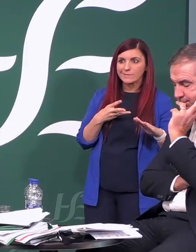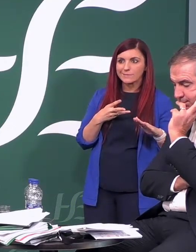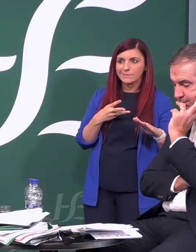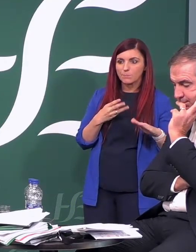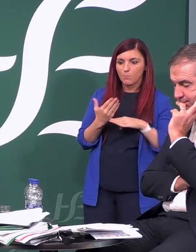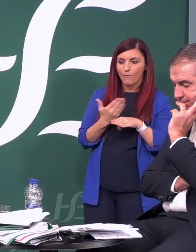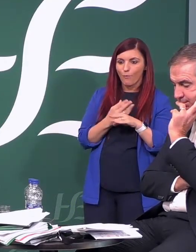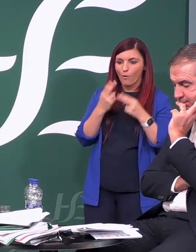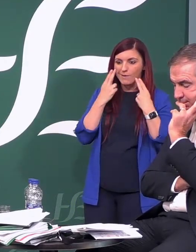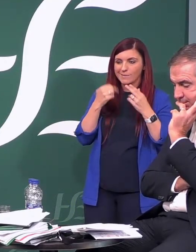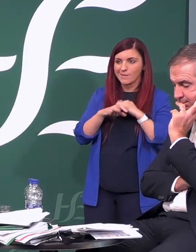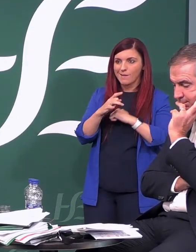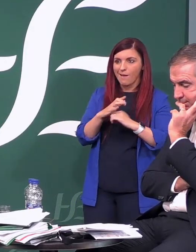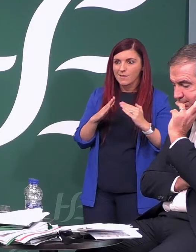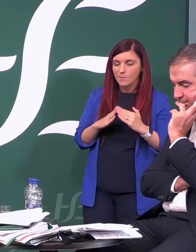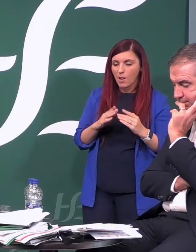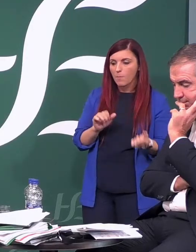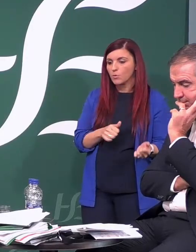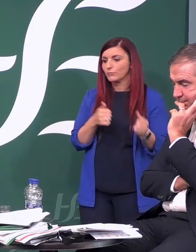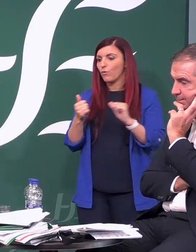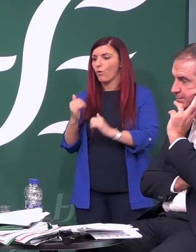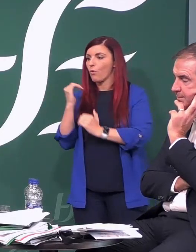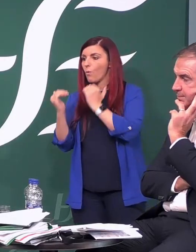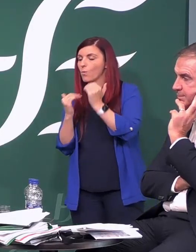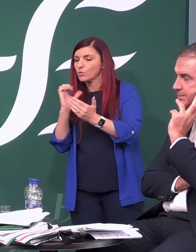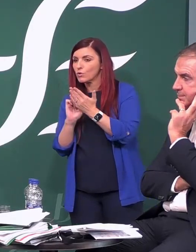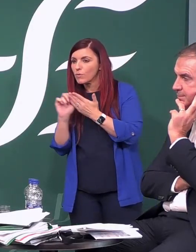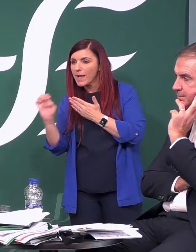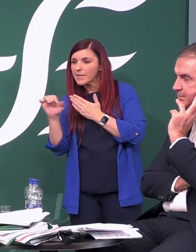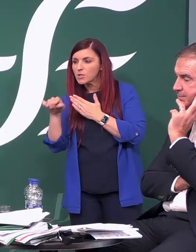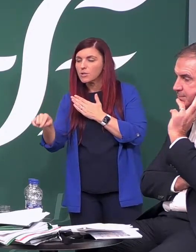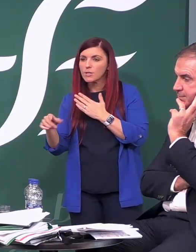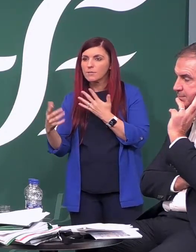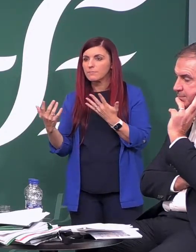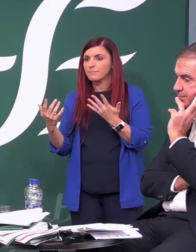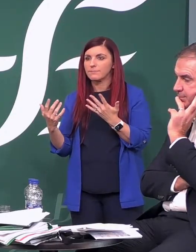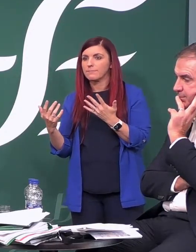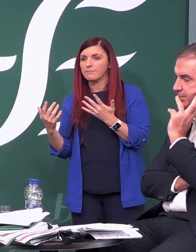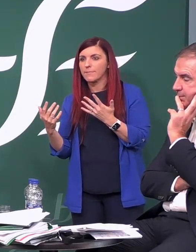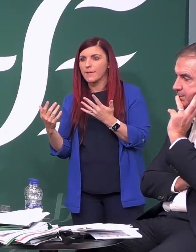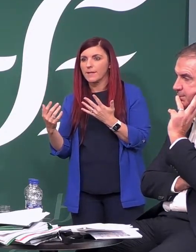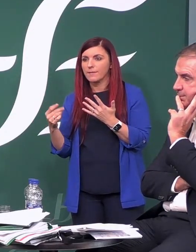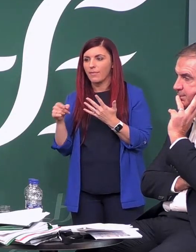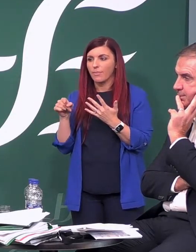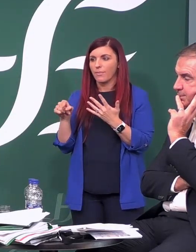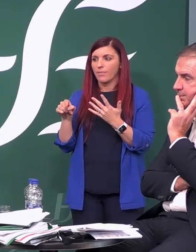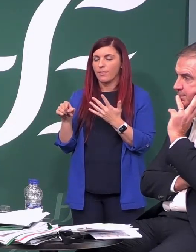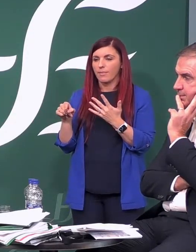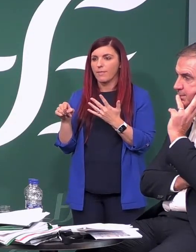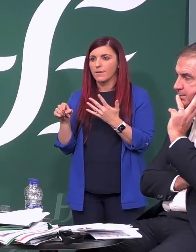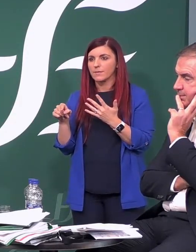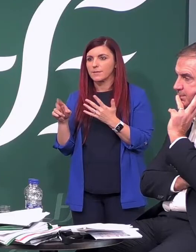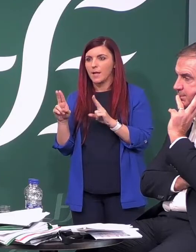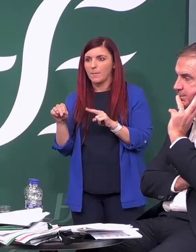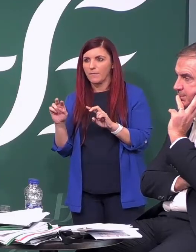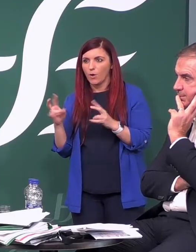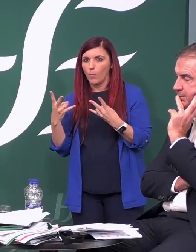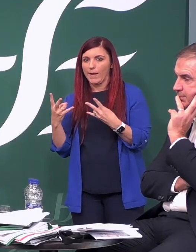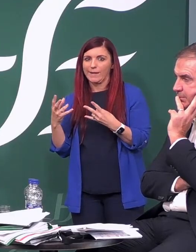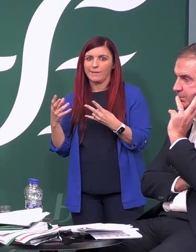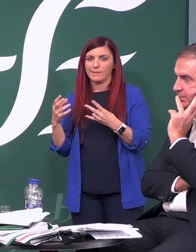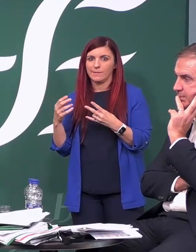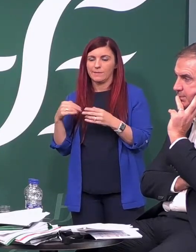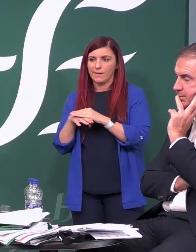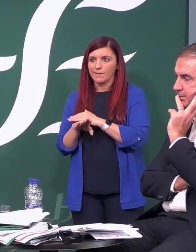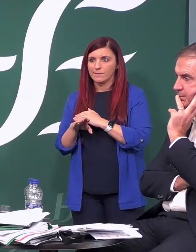the most extreme for those aged 4 to 11, for example, there's a very low conversion rate to hospitalisation and